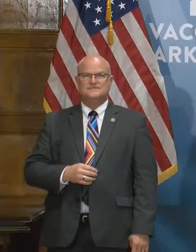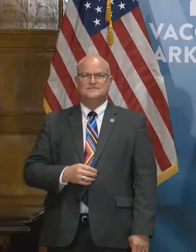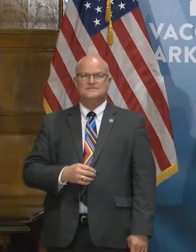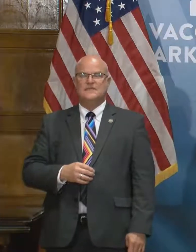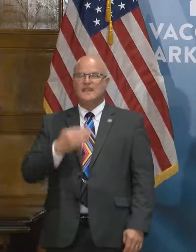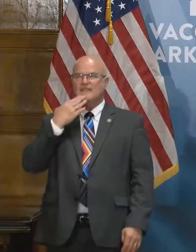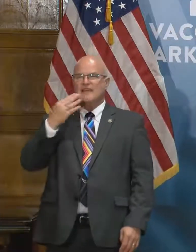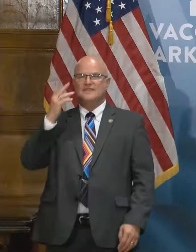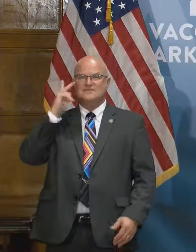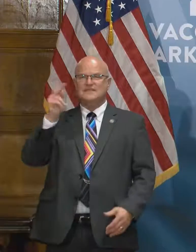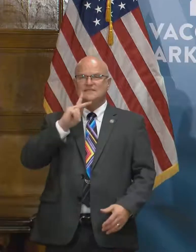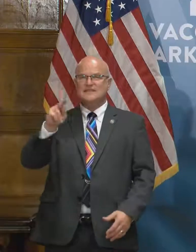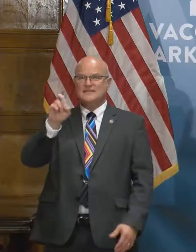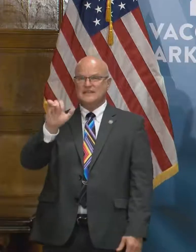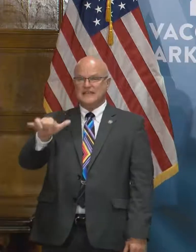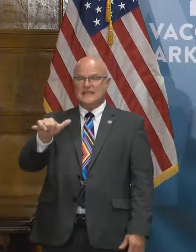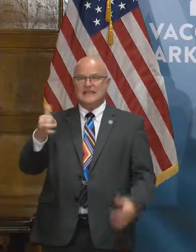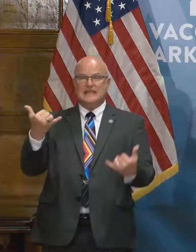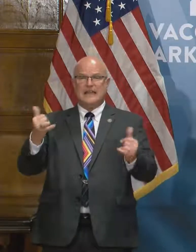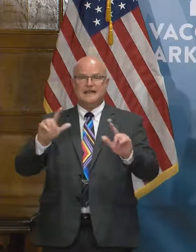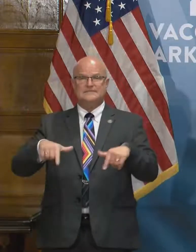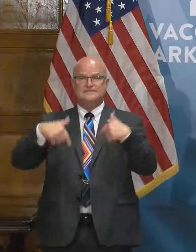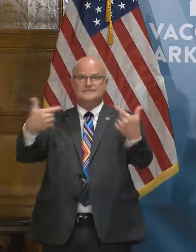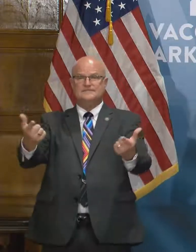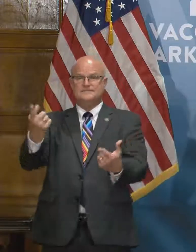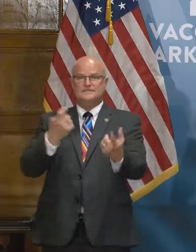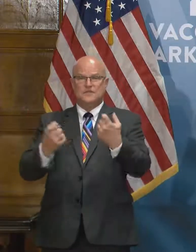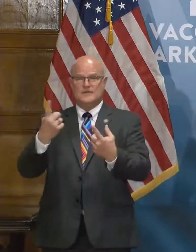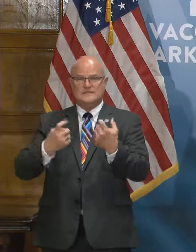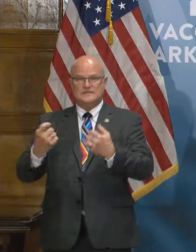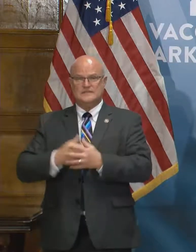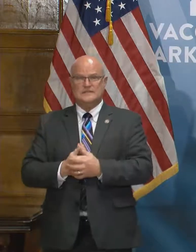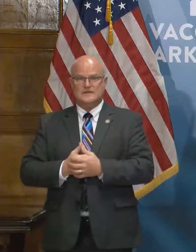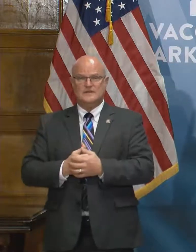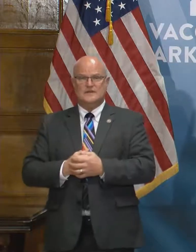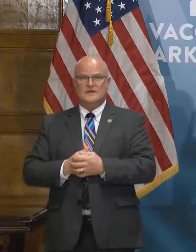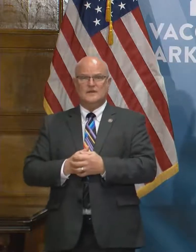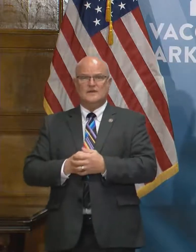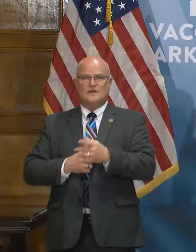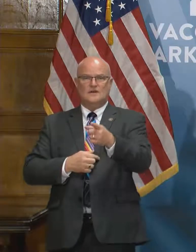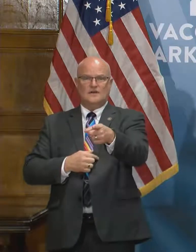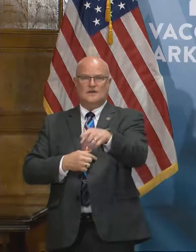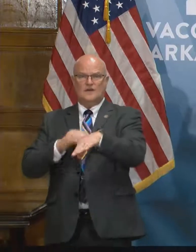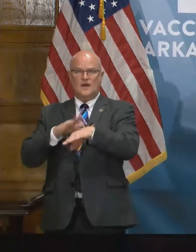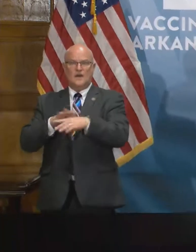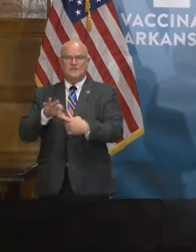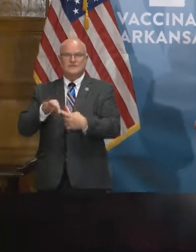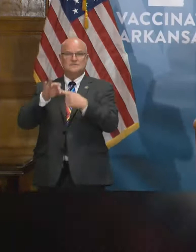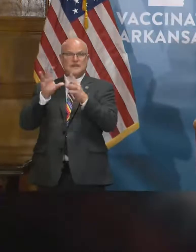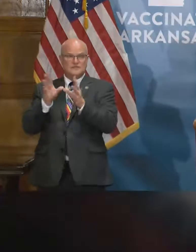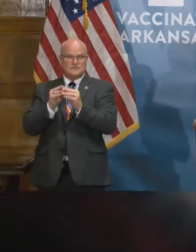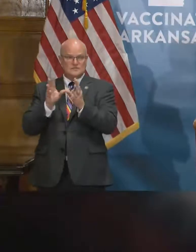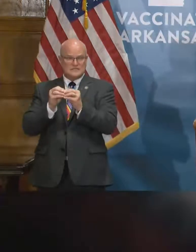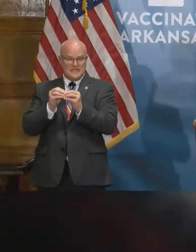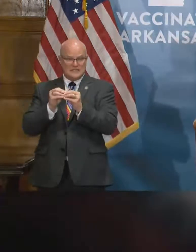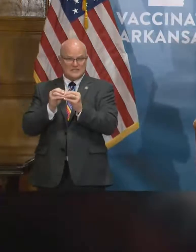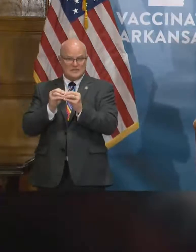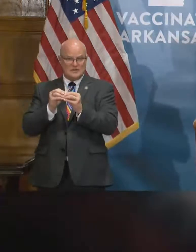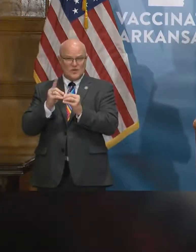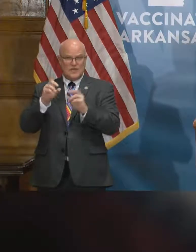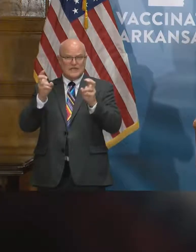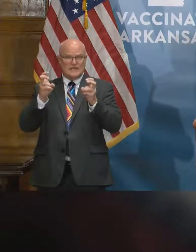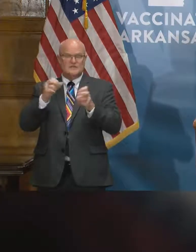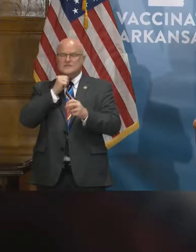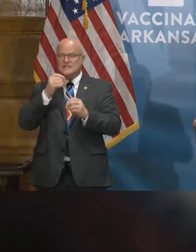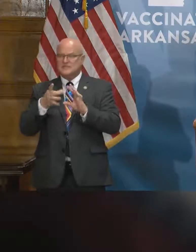Thank you, Secretary Key. With that, we'll take any questions. On the special session, one issue you